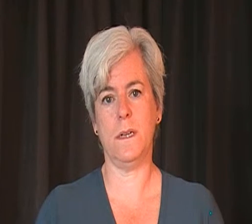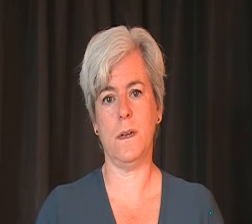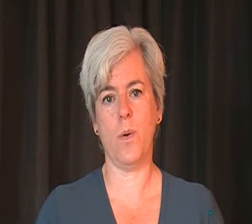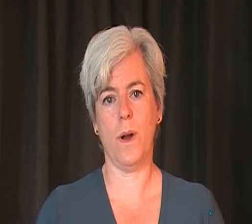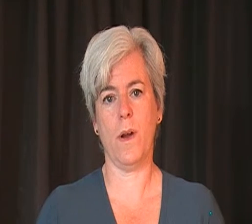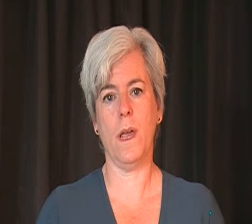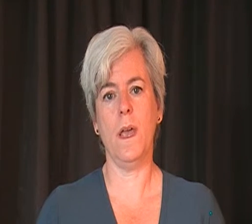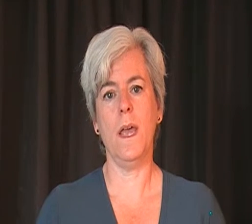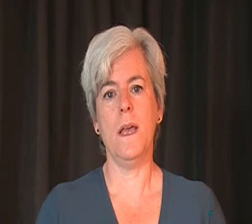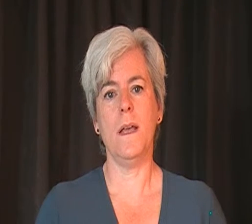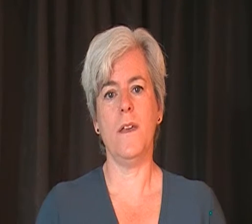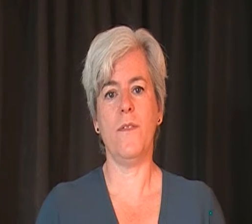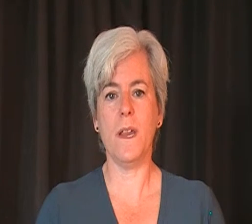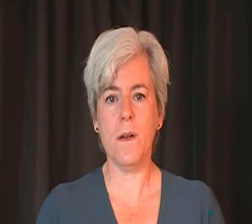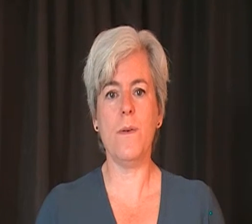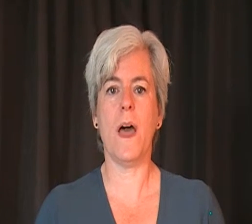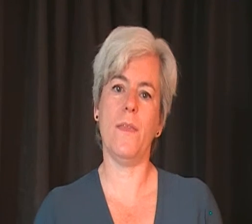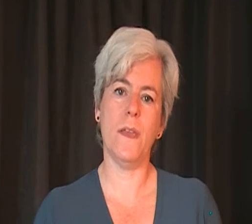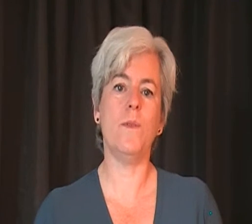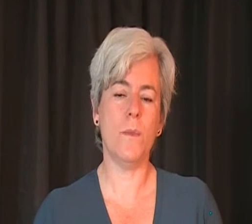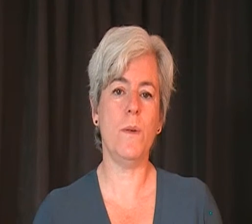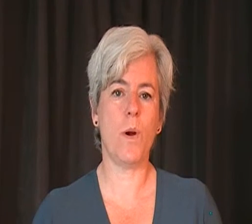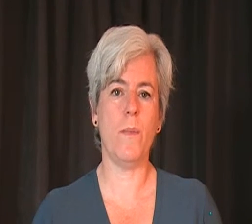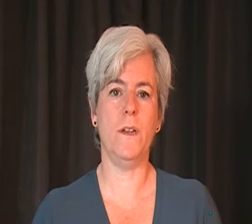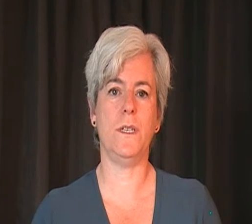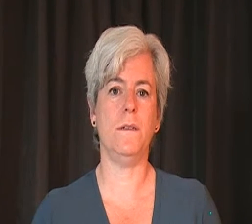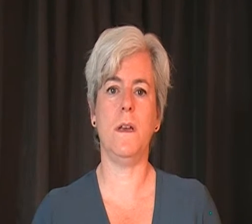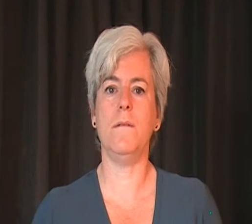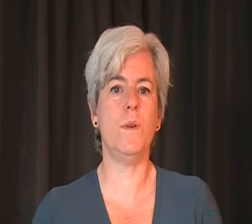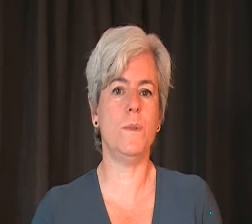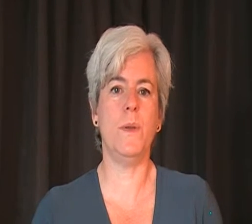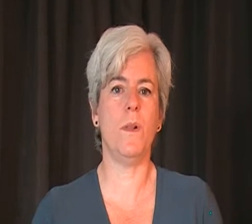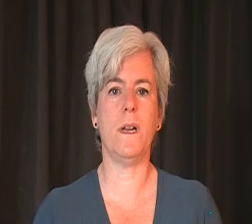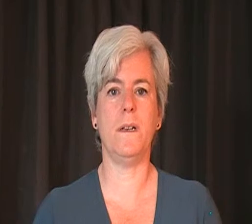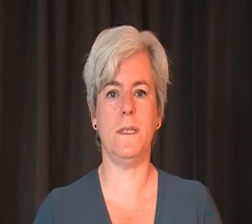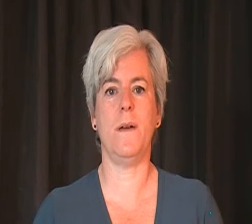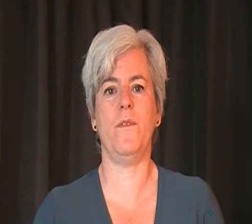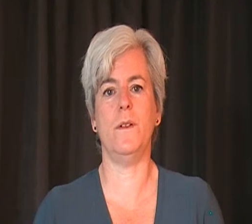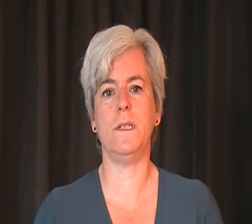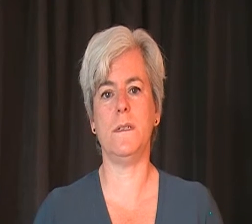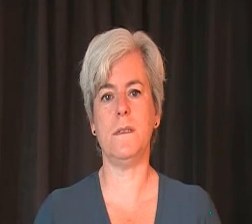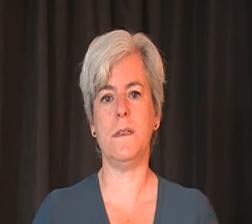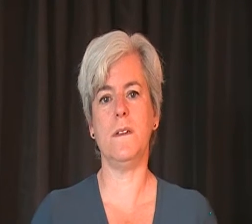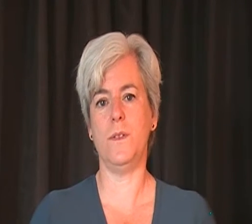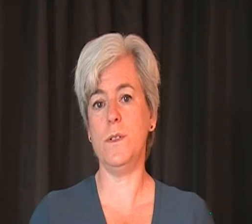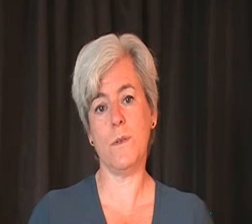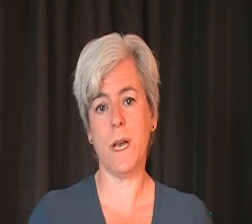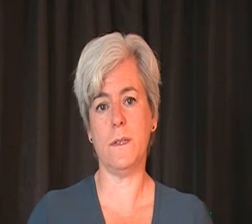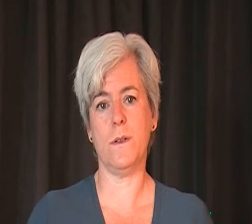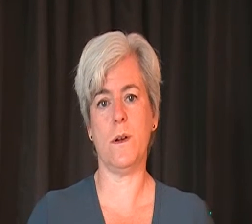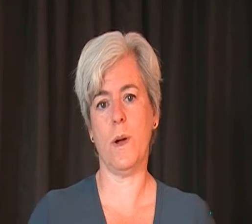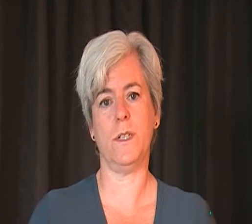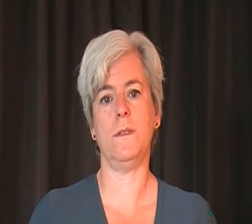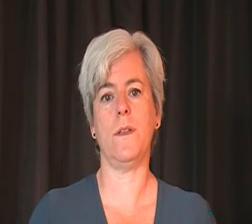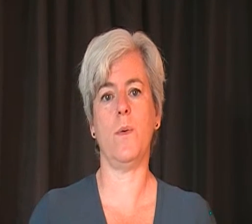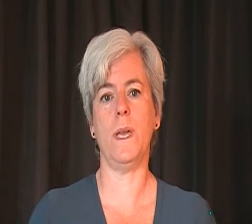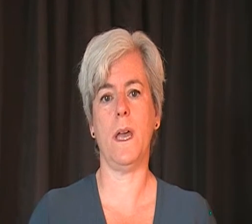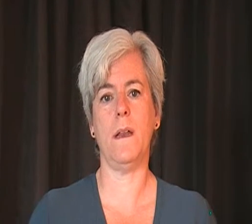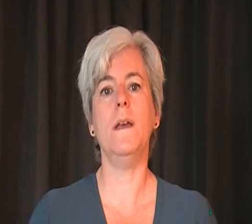in a query. If they know that, they will be more patient. Most people can accept, for instance, if you don't answer their questions on the weekend,